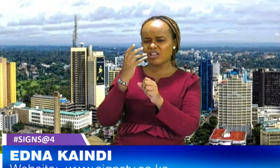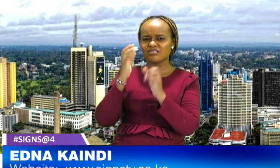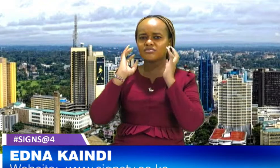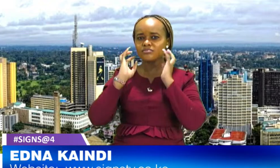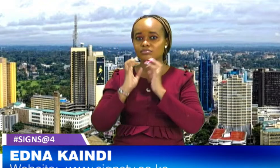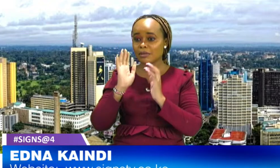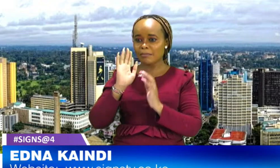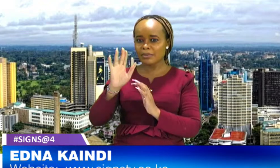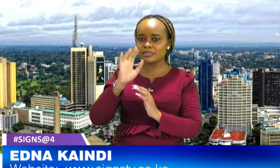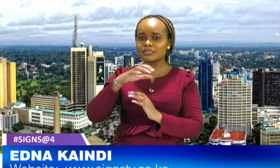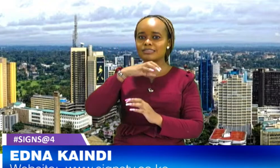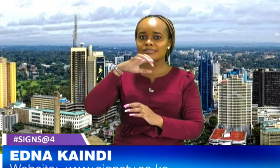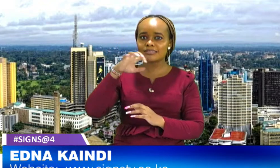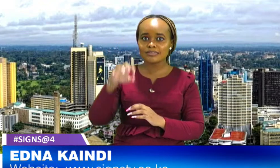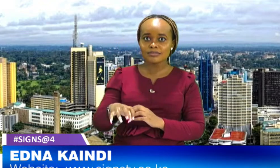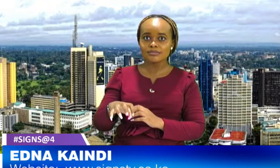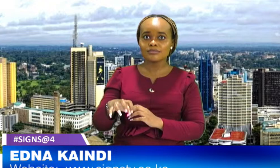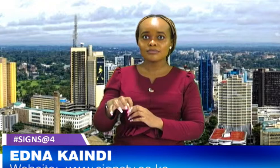Moving on to our final news item.